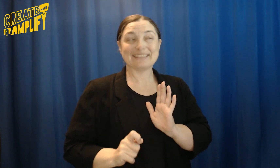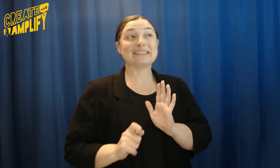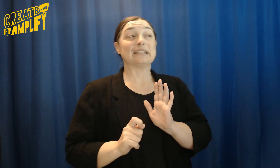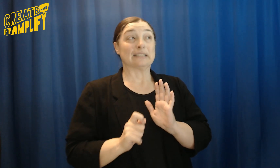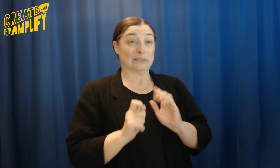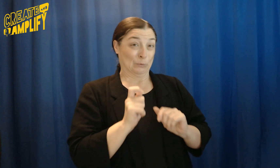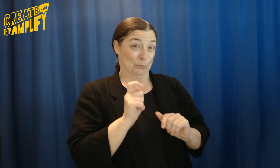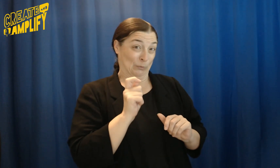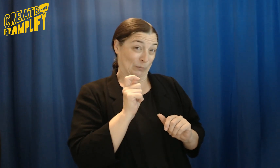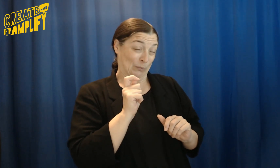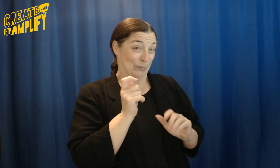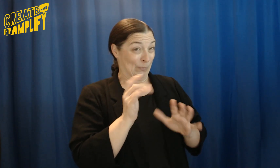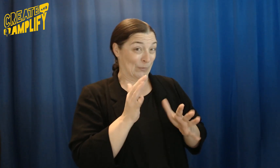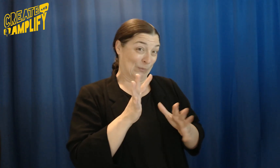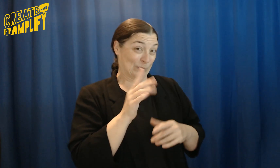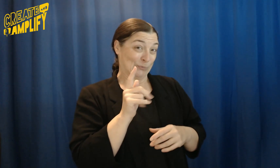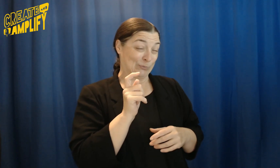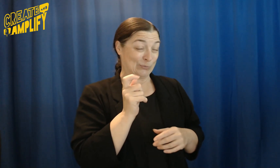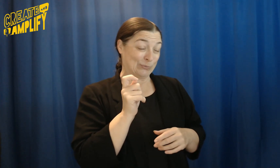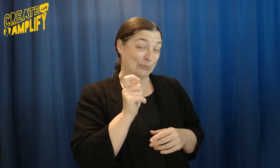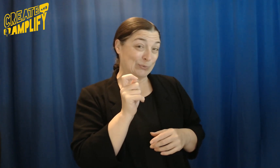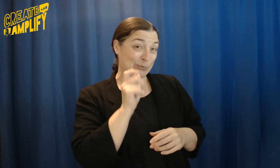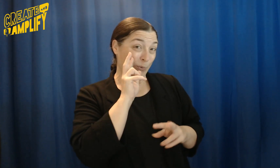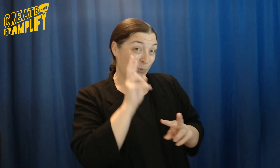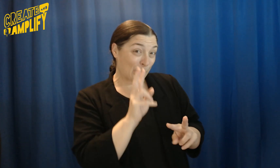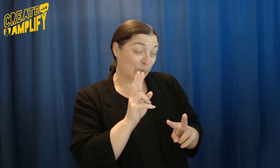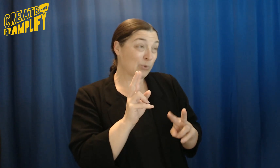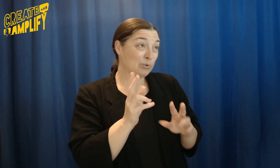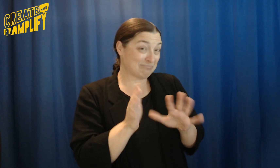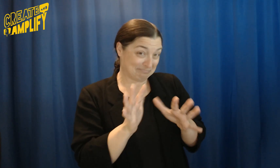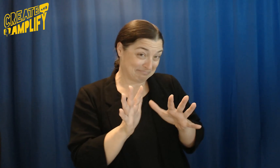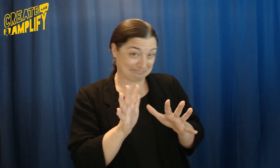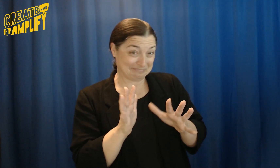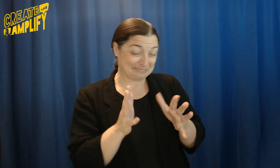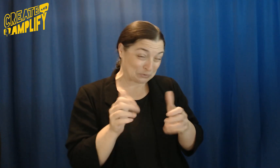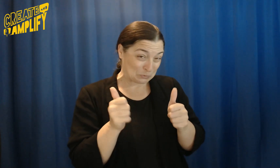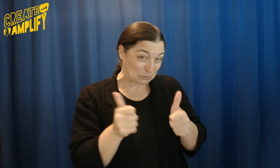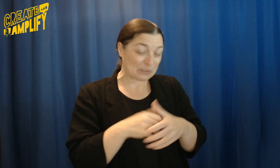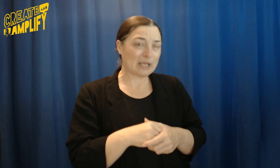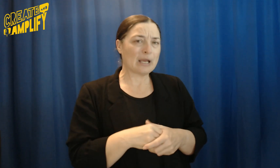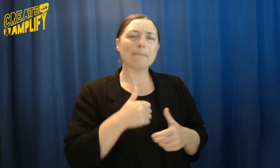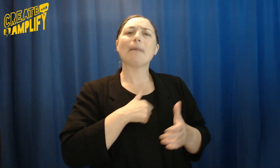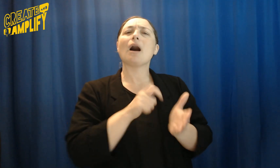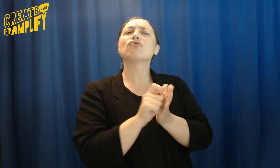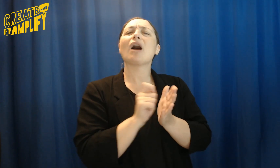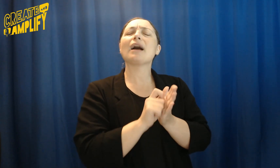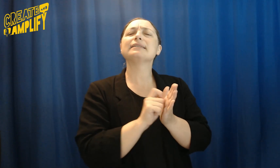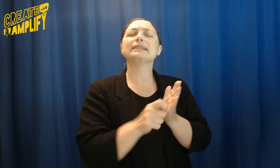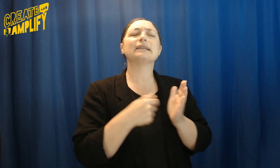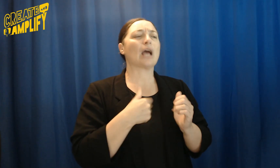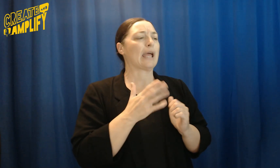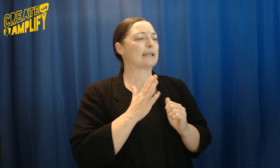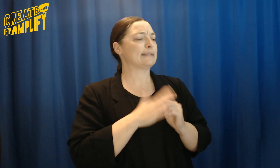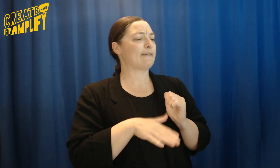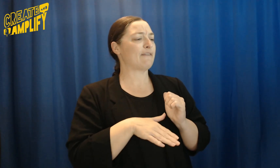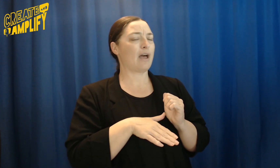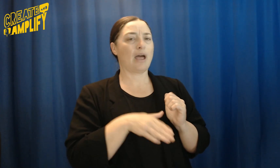starting to take its final form. And I know with my writing, I never take the most direct route from A to